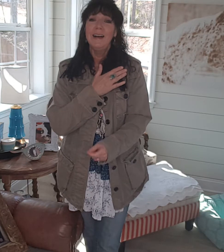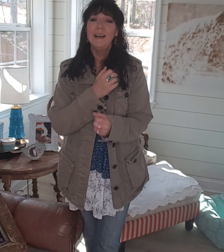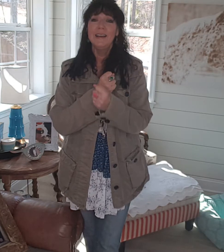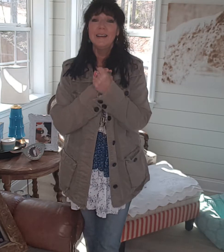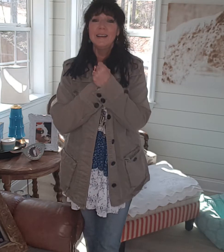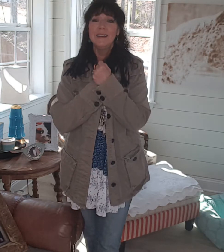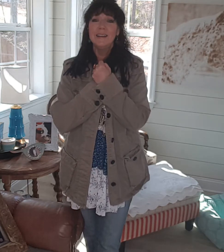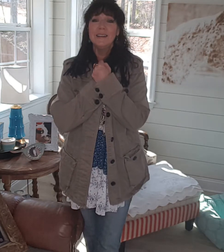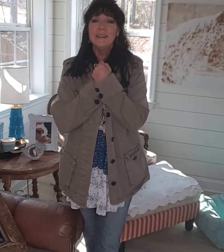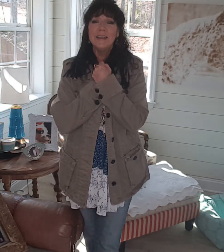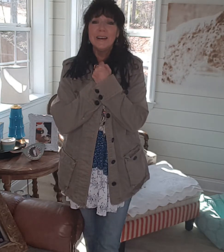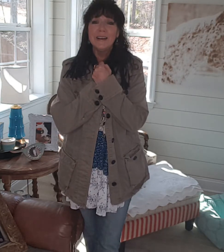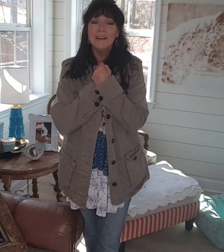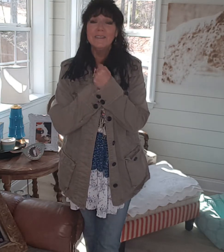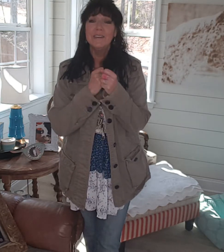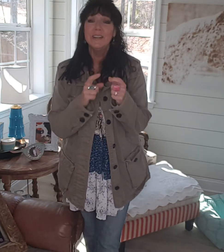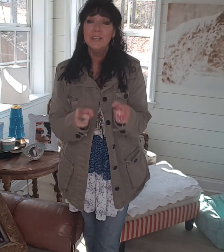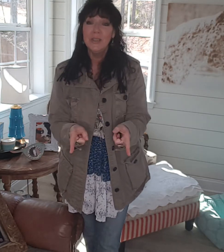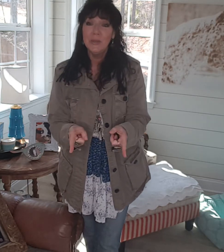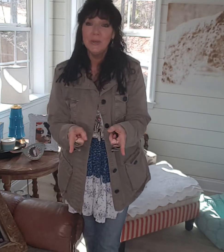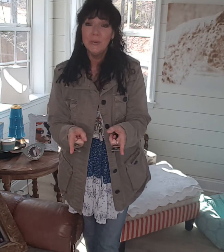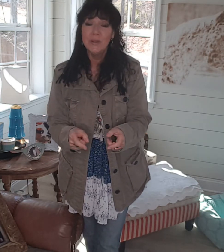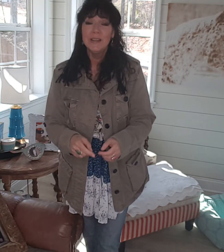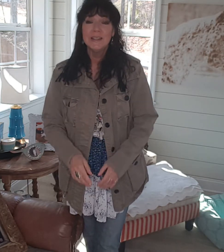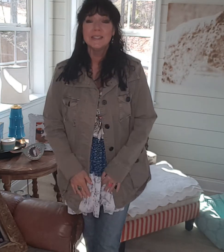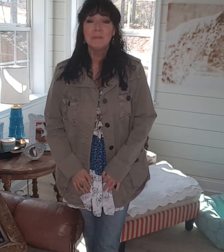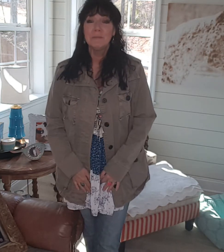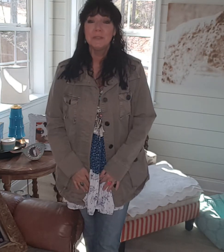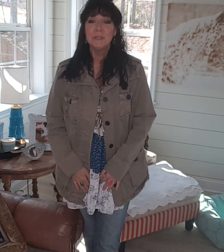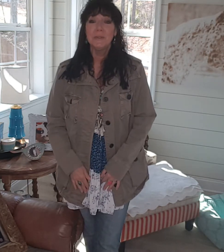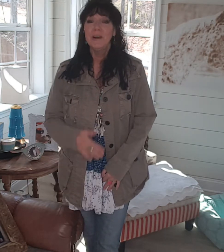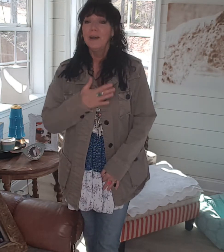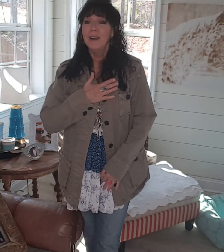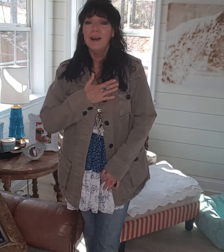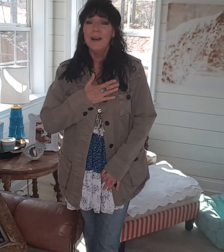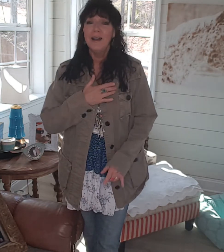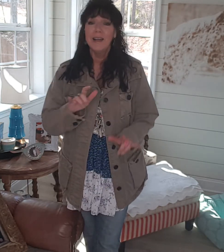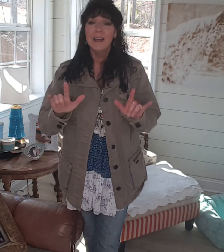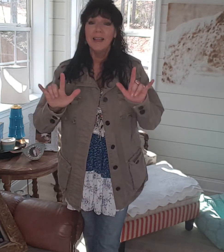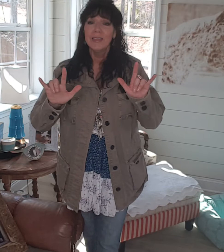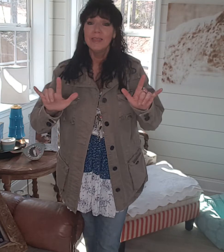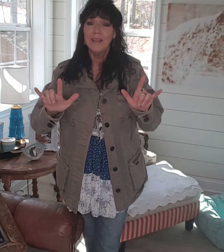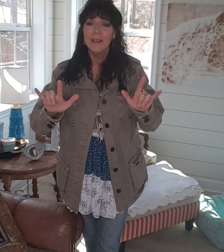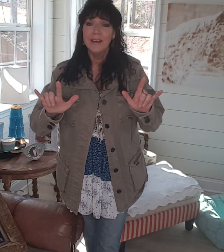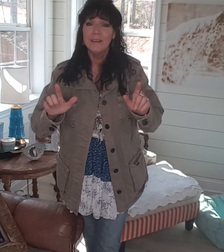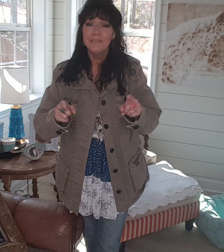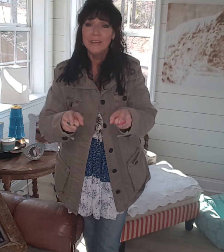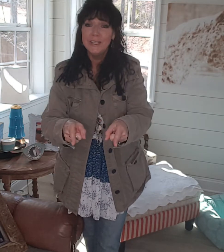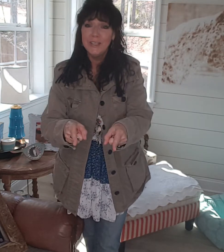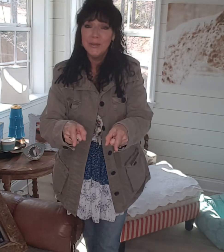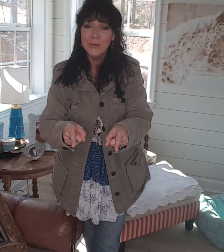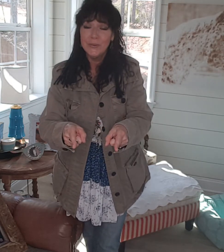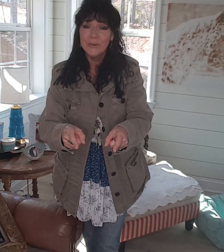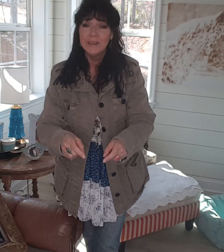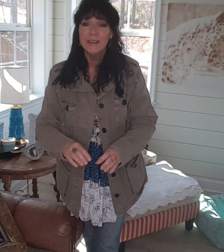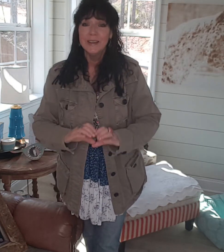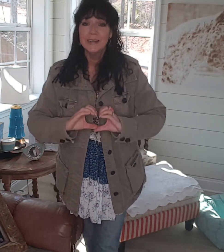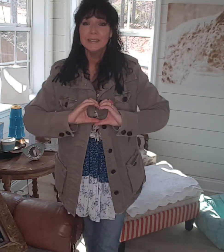I love you. Some people do, I love you. And some